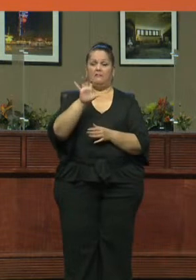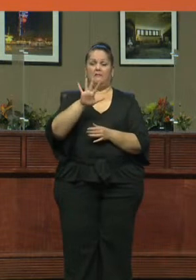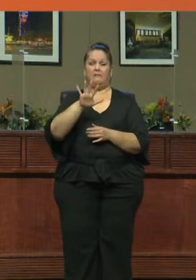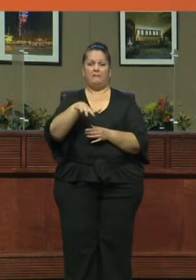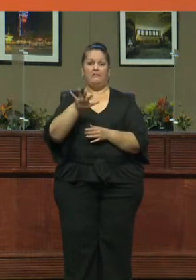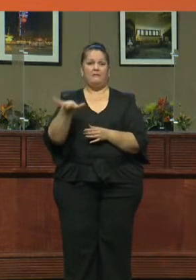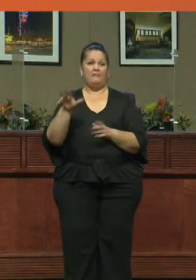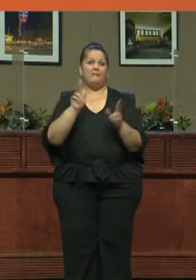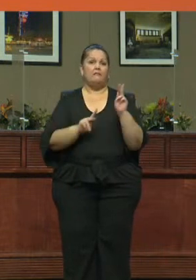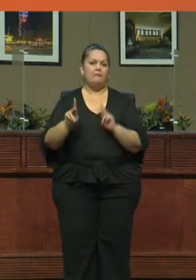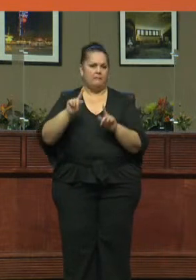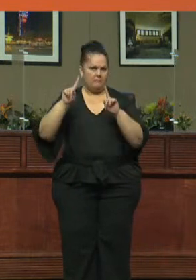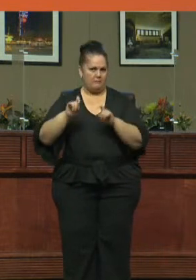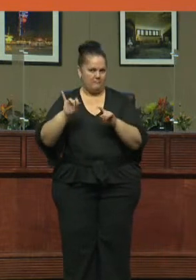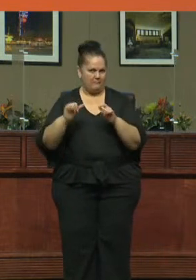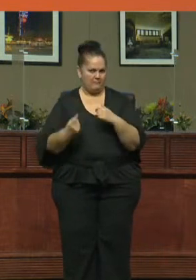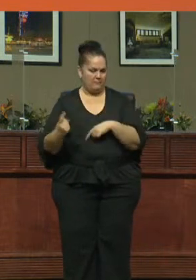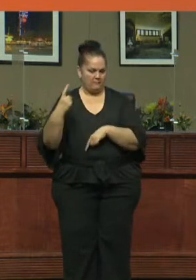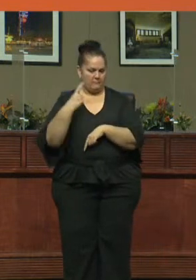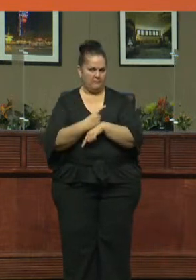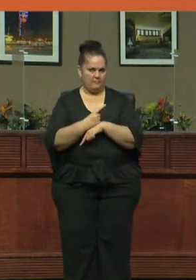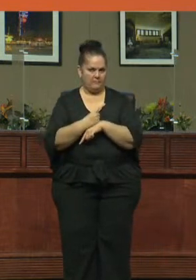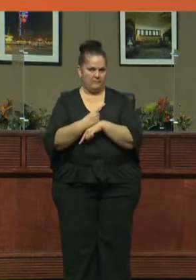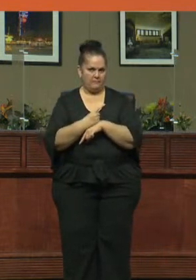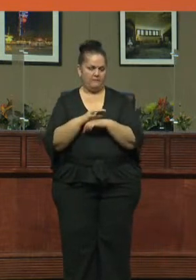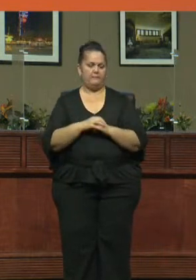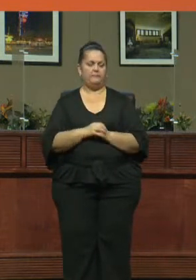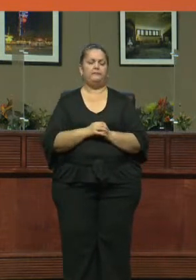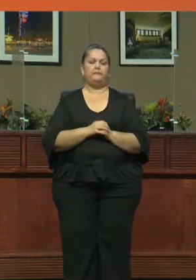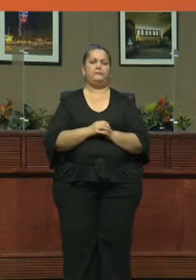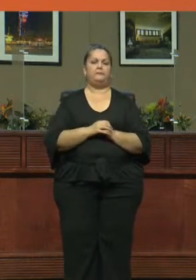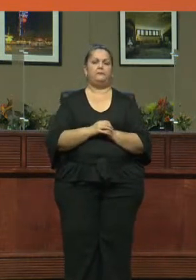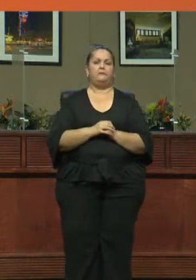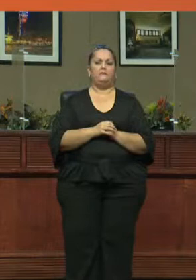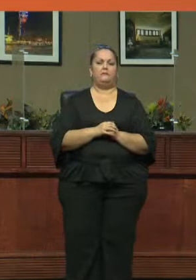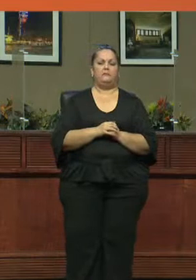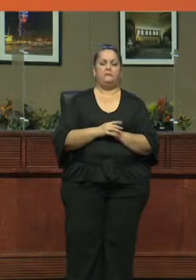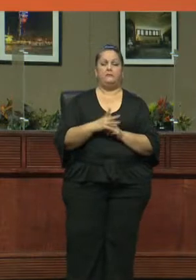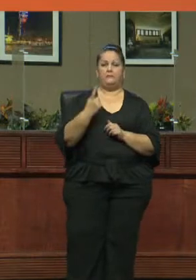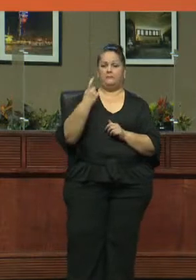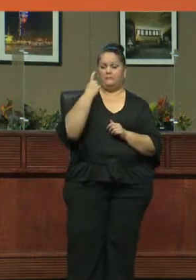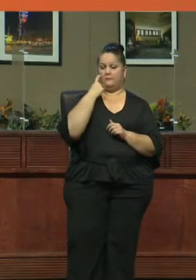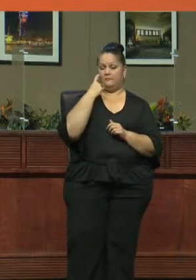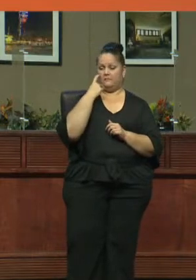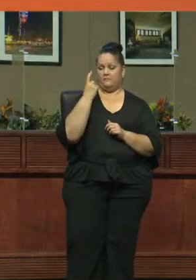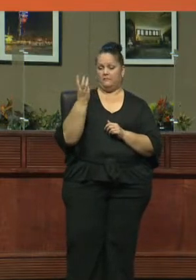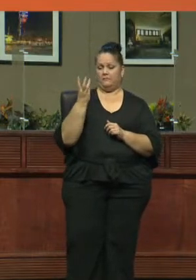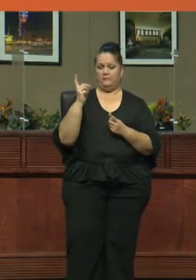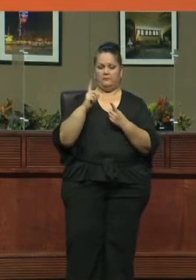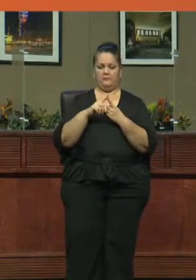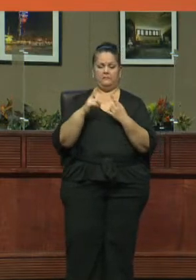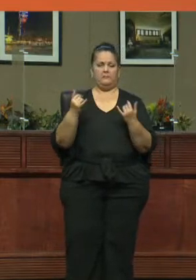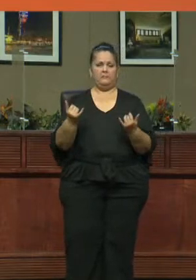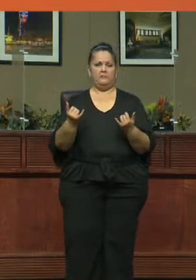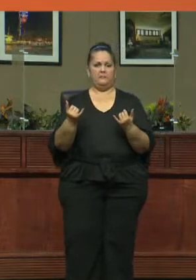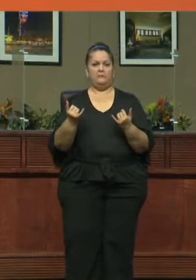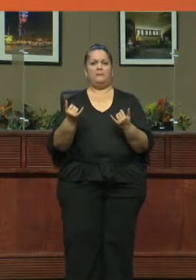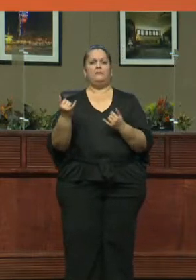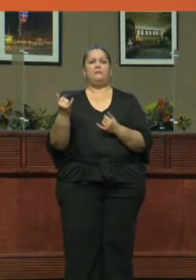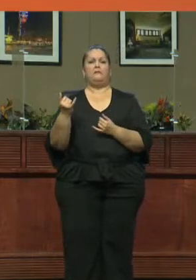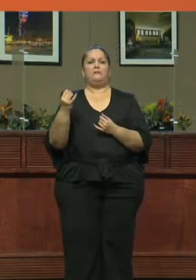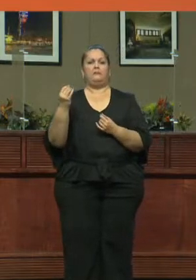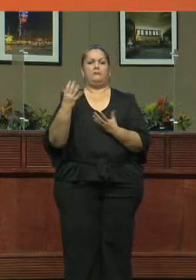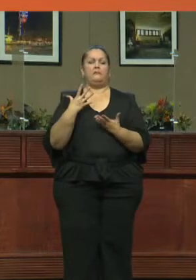tests given on that day. Since last Wednesday, the county's COVID testing site at Barnett administered a total of